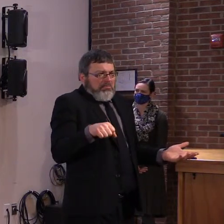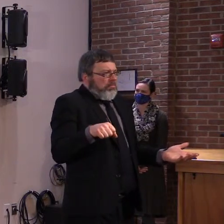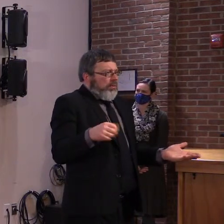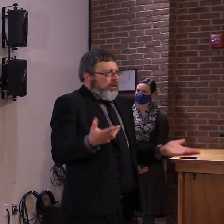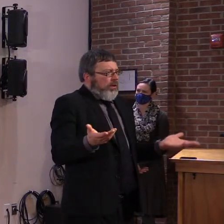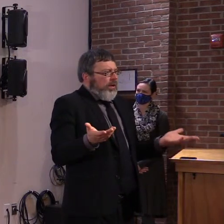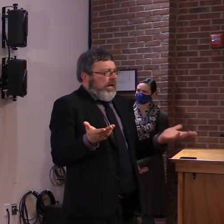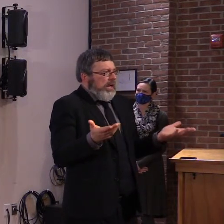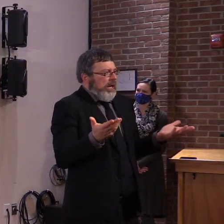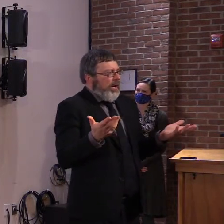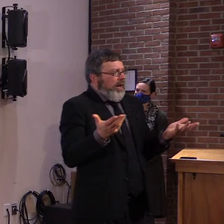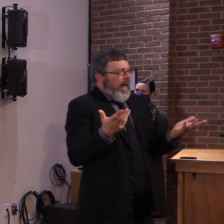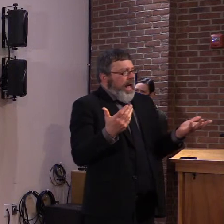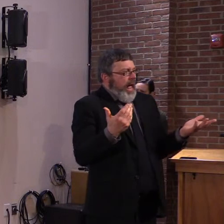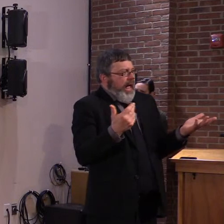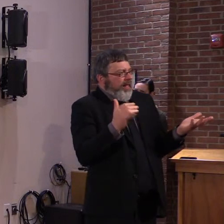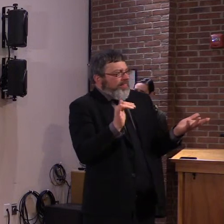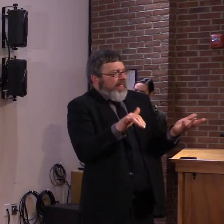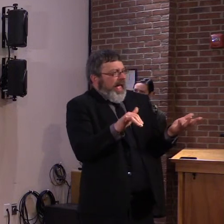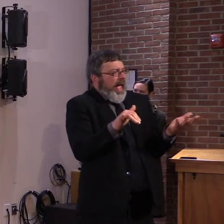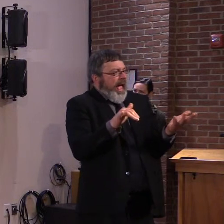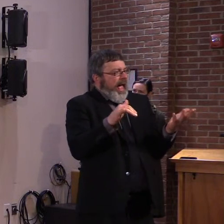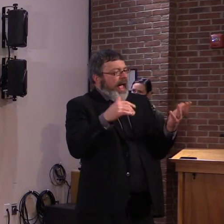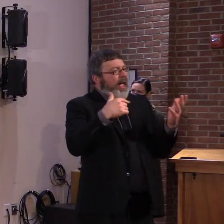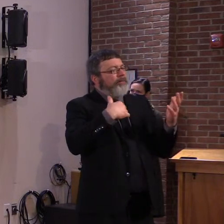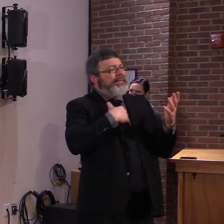tacit understanding, because it really is about